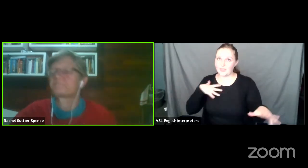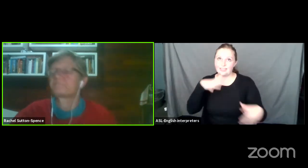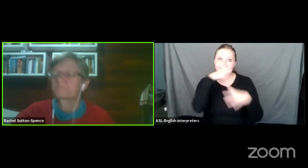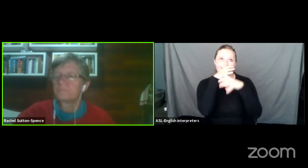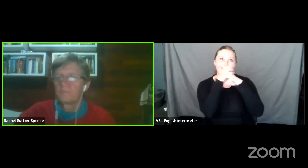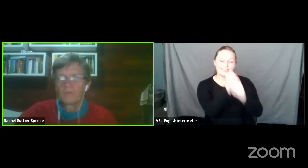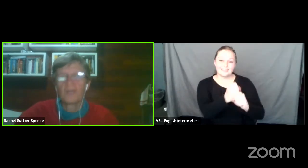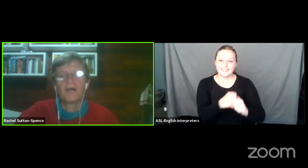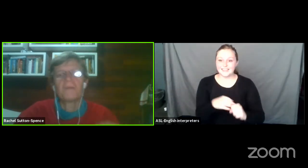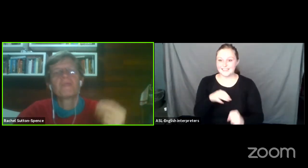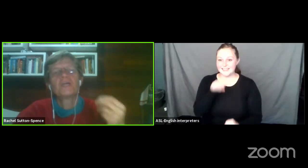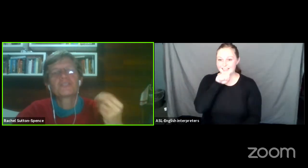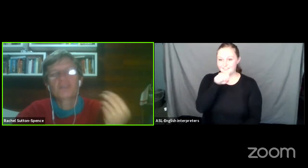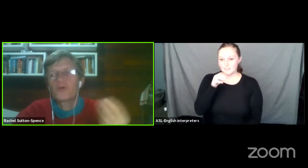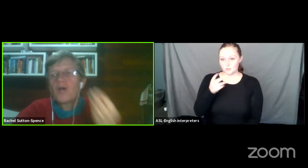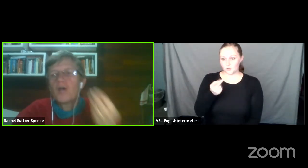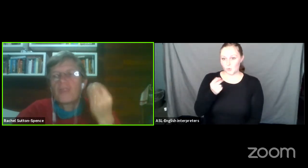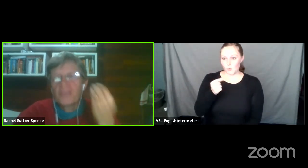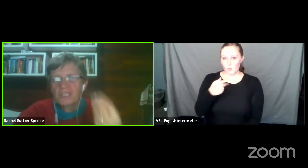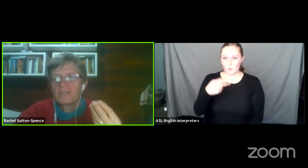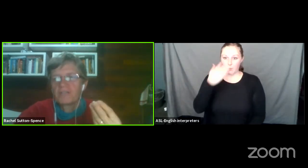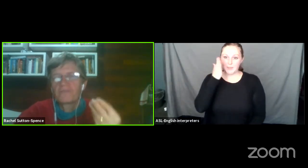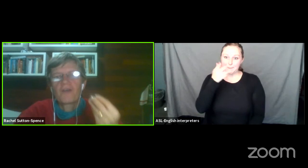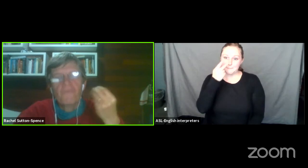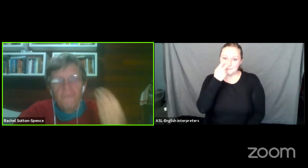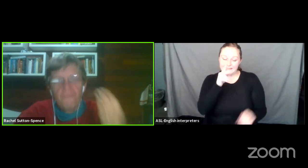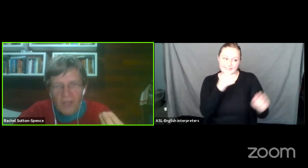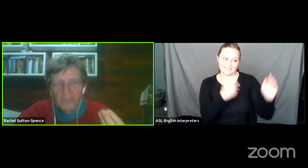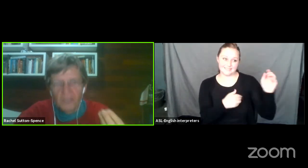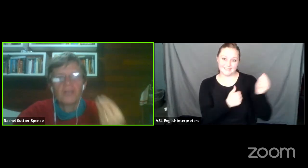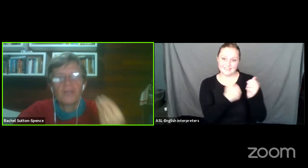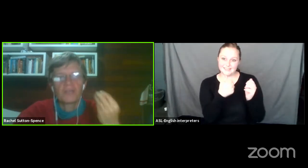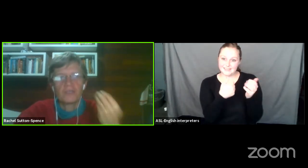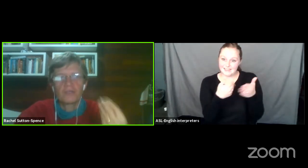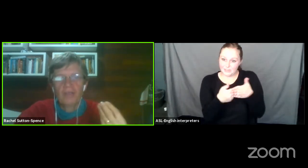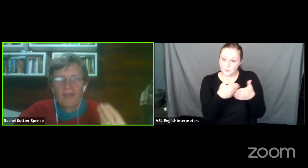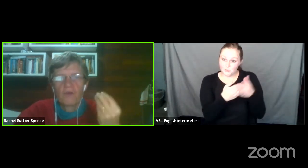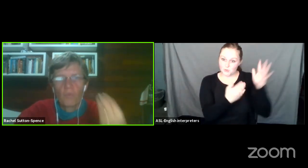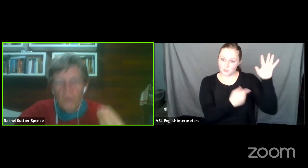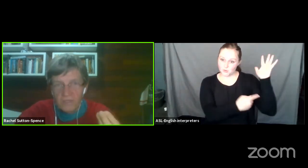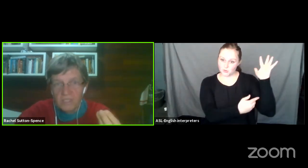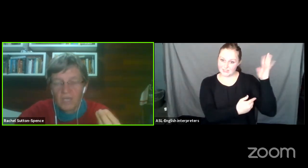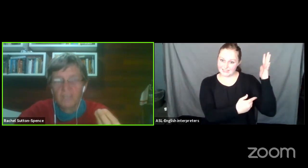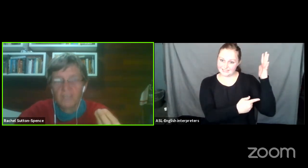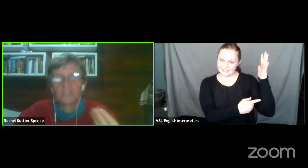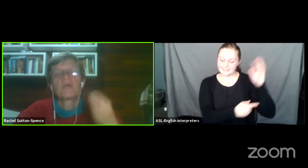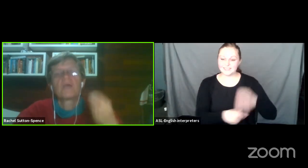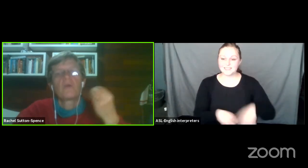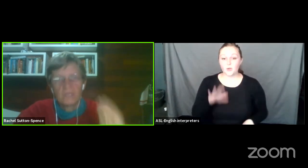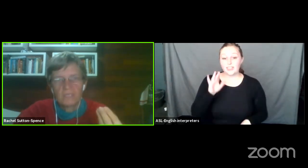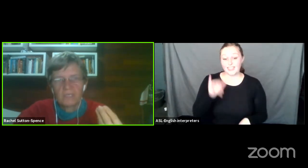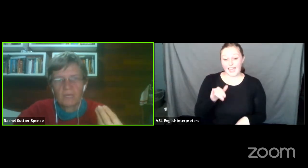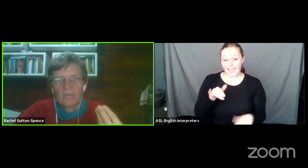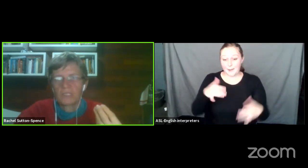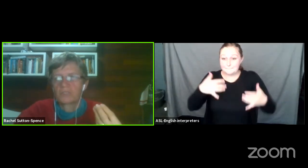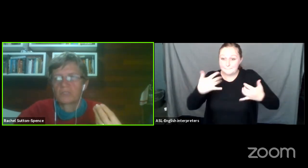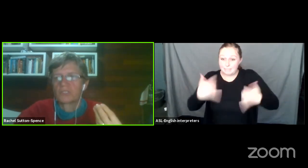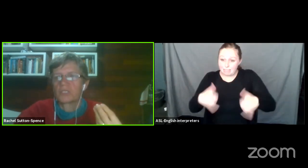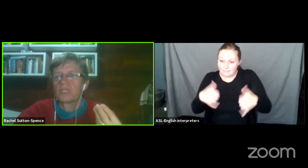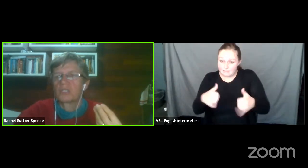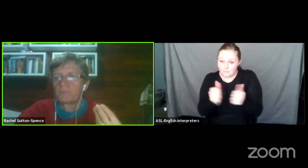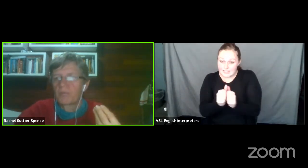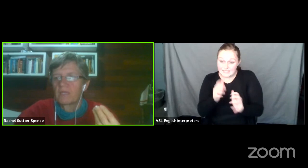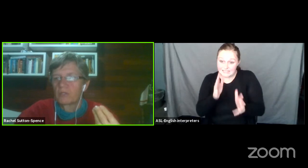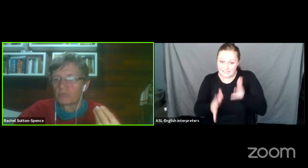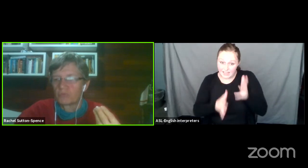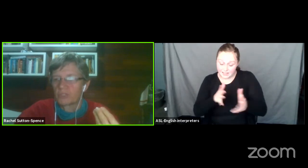tree. So this kind of fun that you can have with signs, with sign language literature,